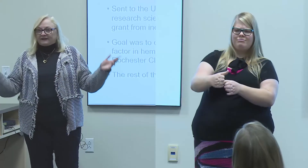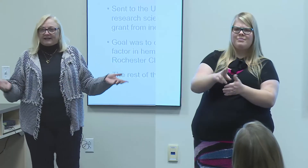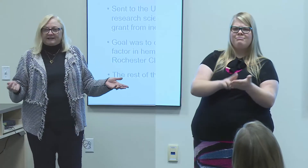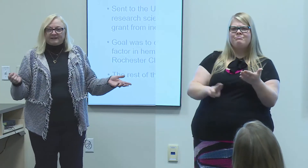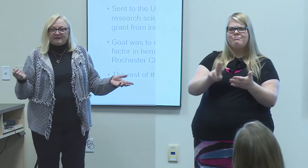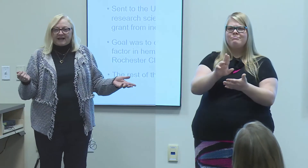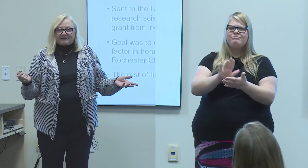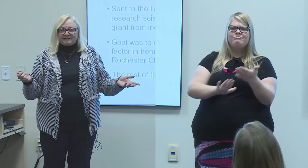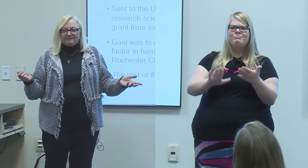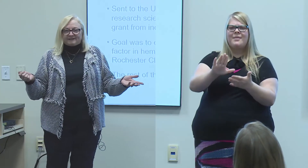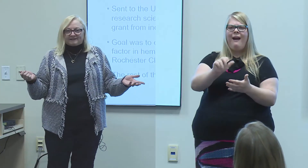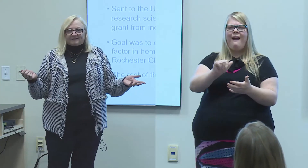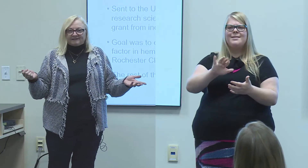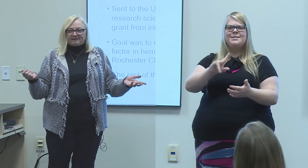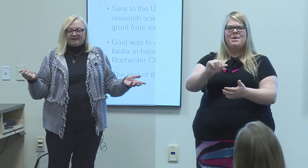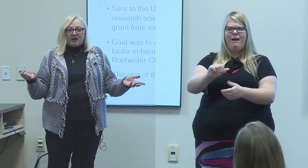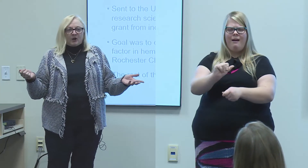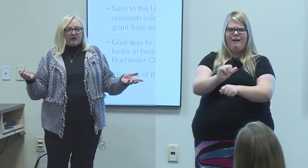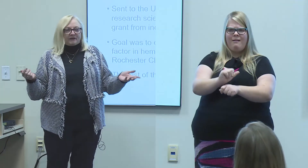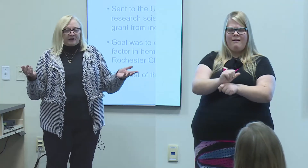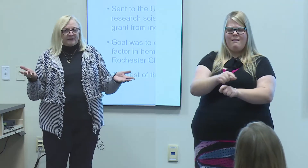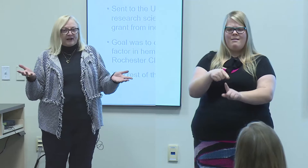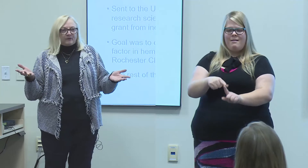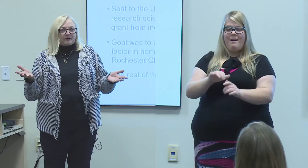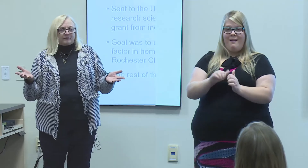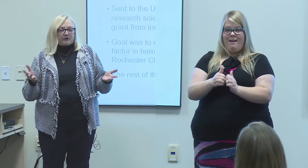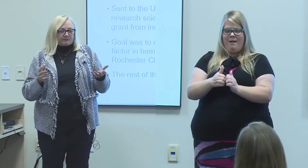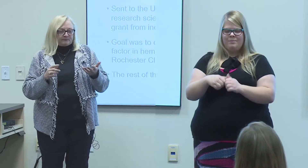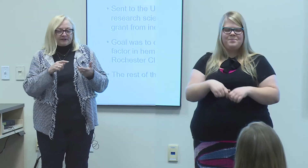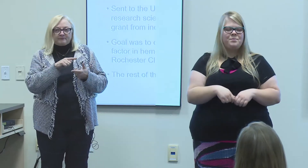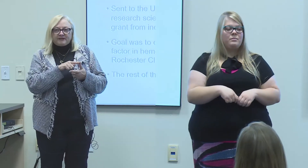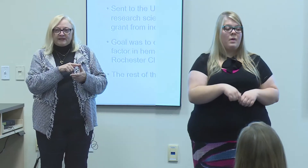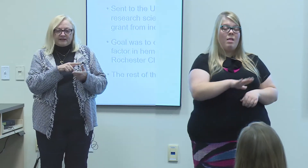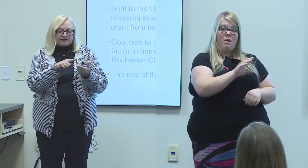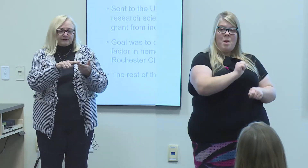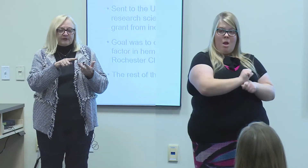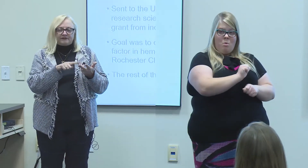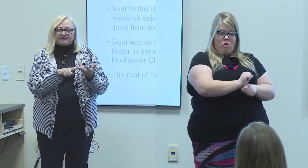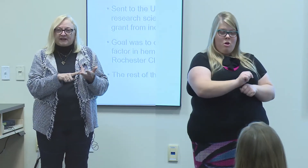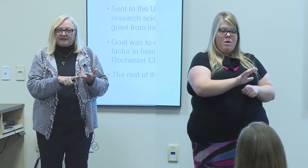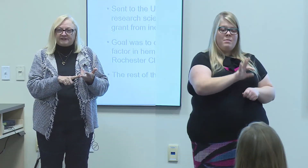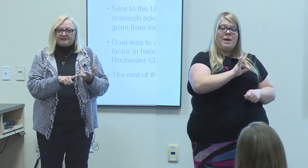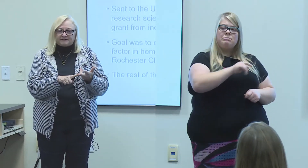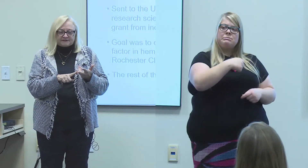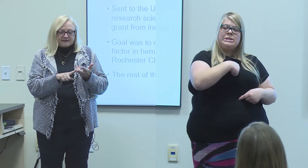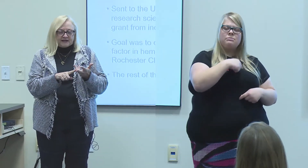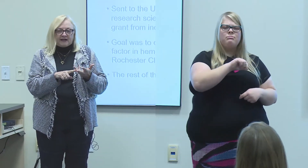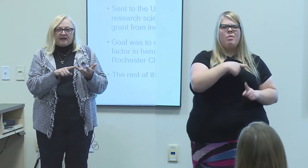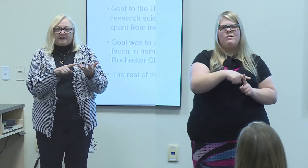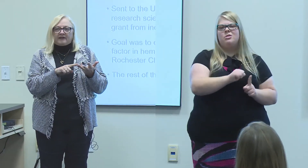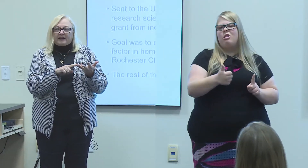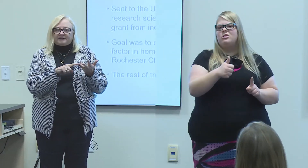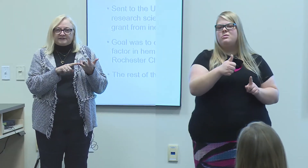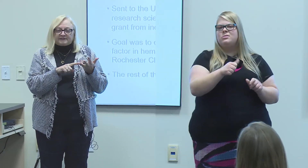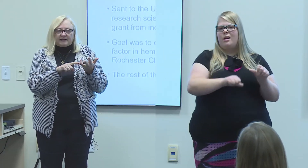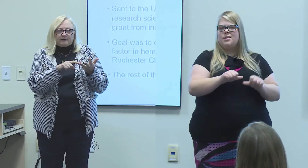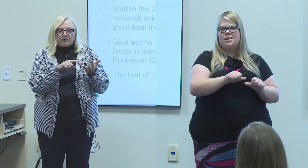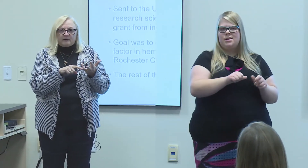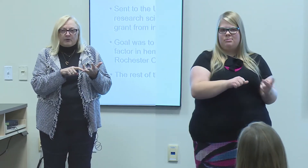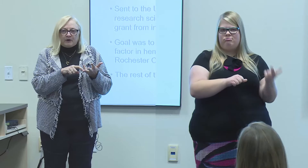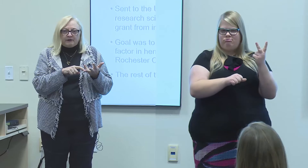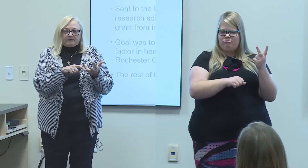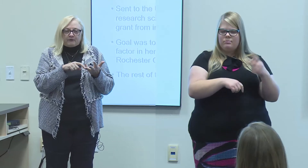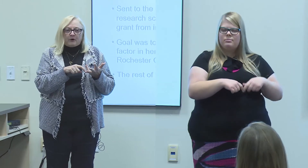So how did I end up in academia? Well, the company I worked for picked me and 2 other scientists, and they